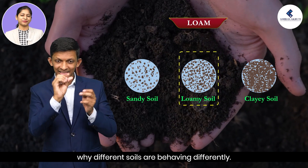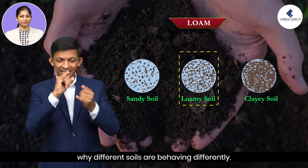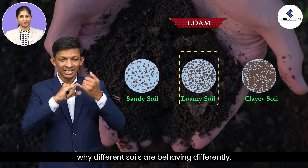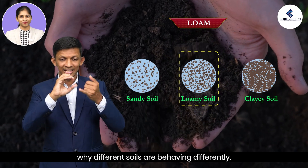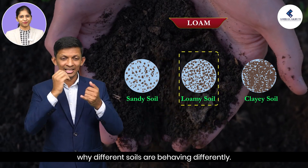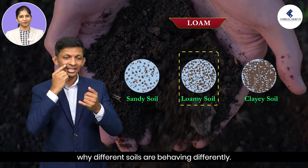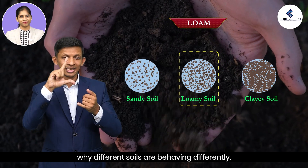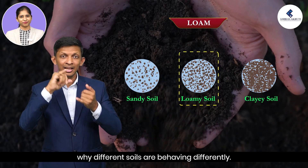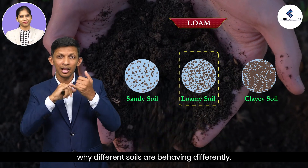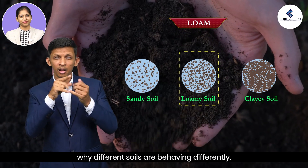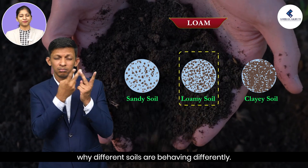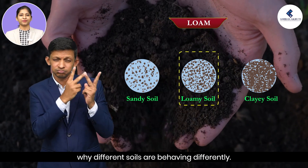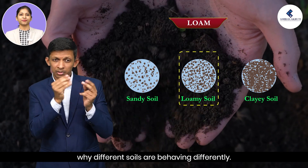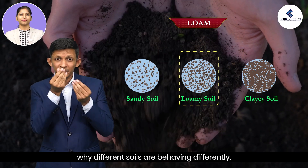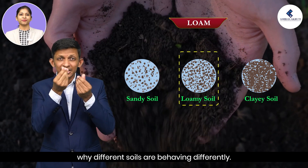differently.